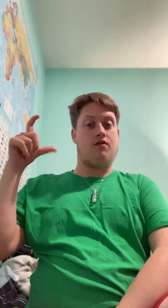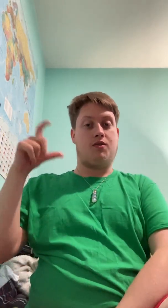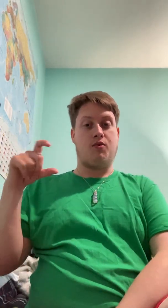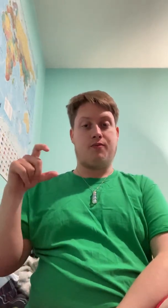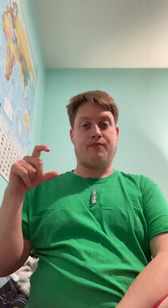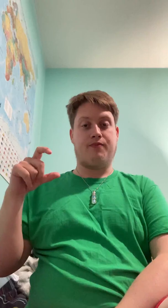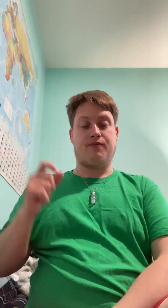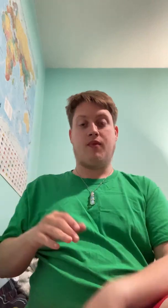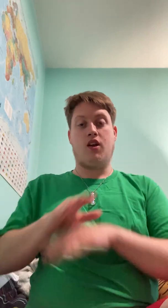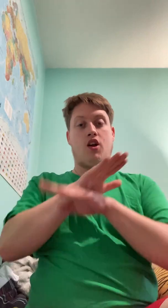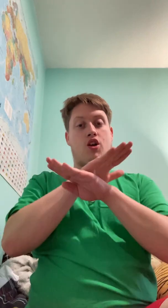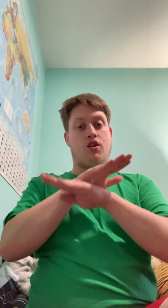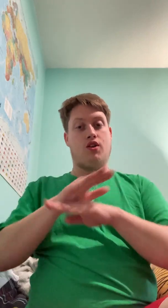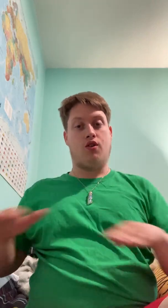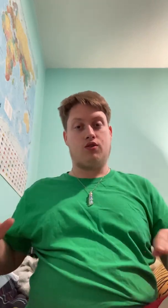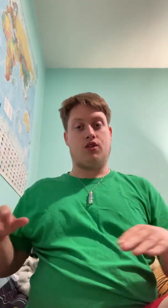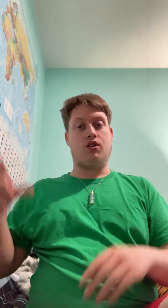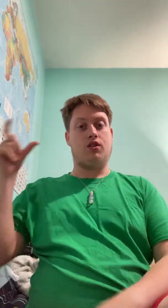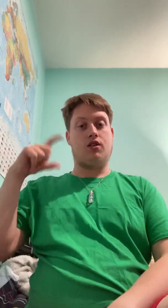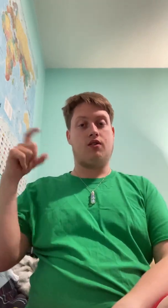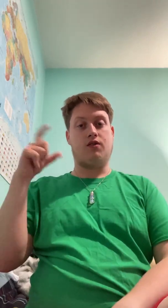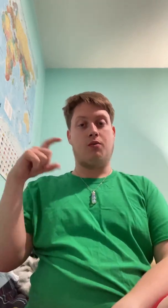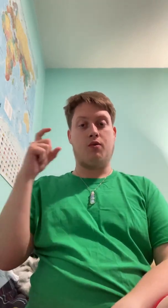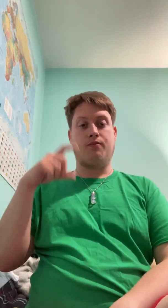comfortable, not comfortable.